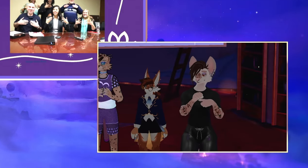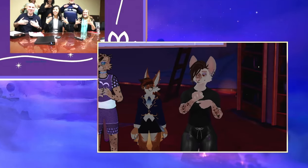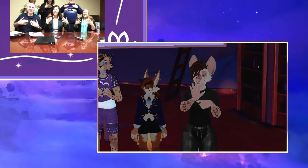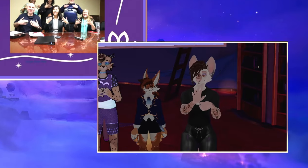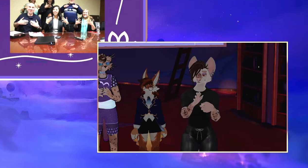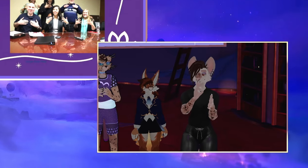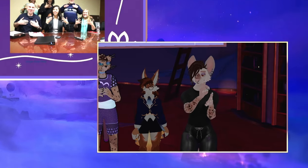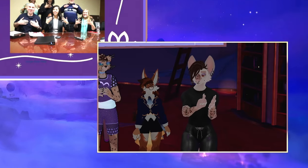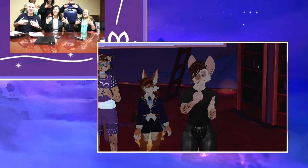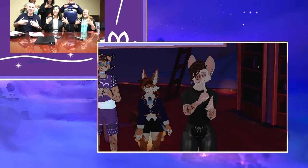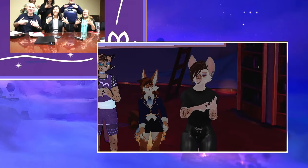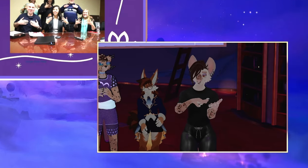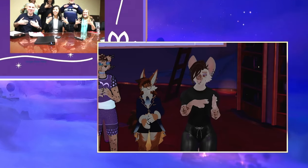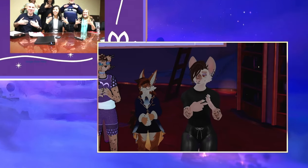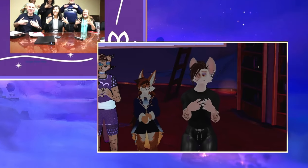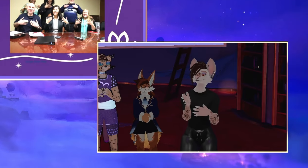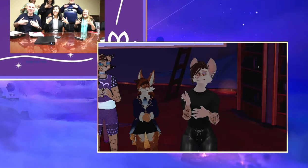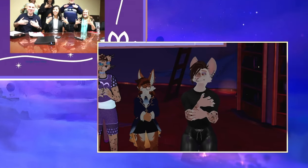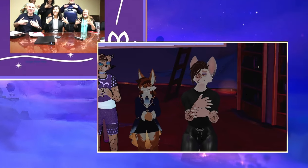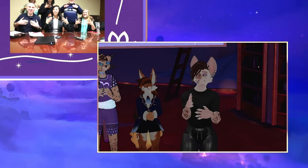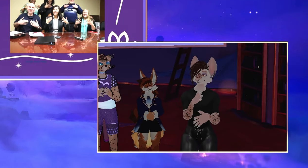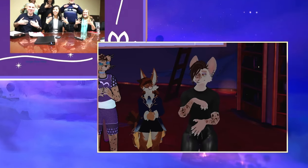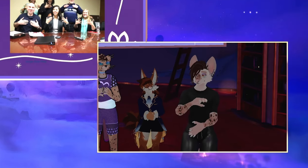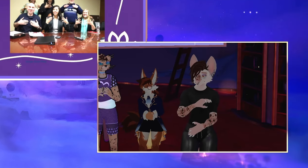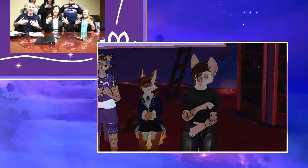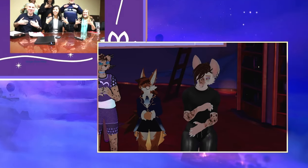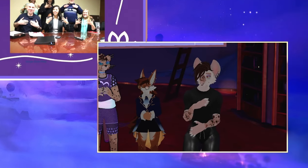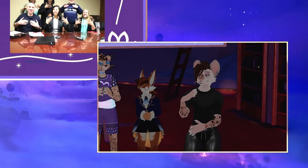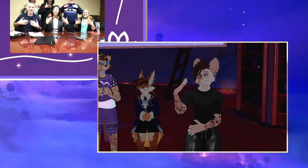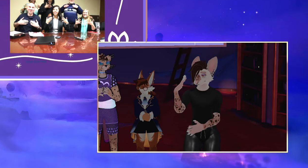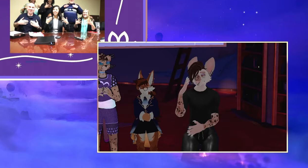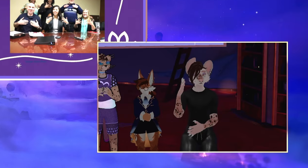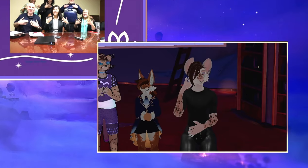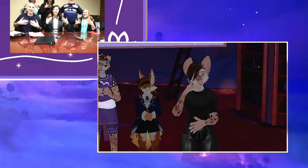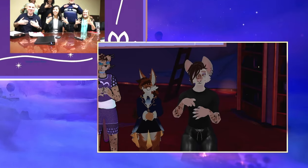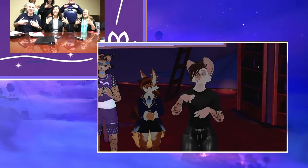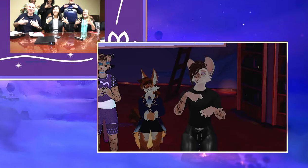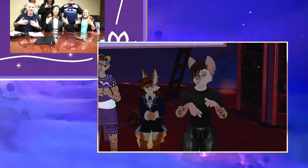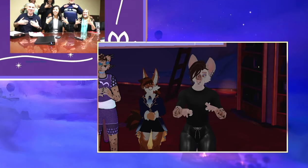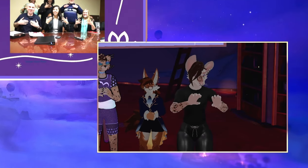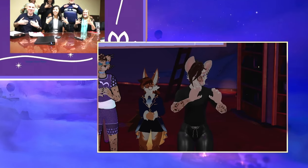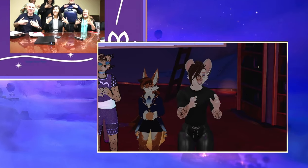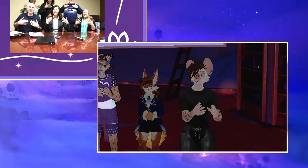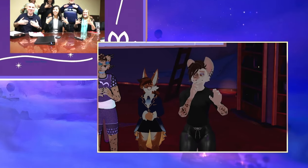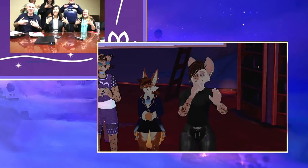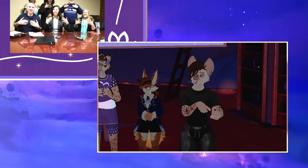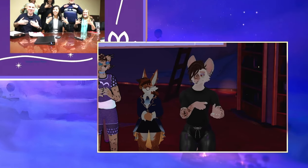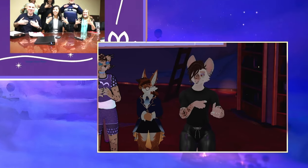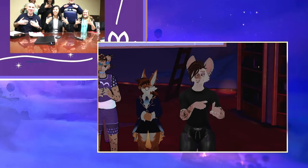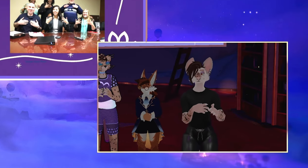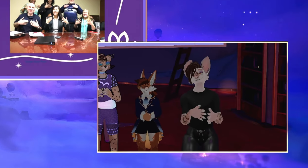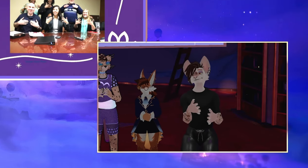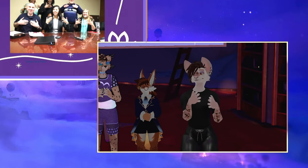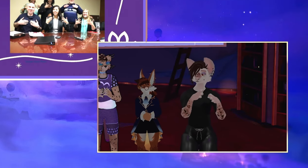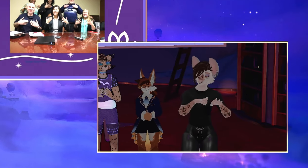the shared characteristics and knowledge of a particular group of people, encompassing language, religion, cuisine, social habits, music, and